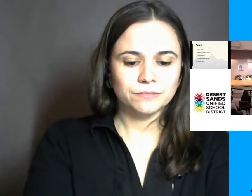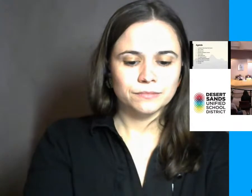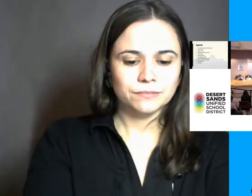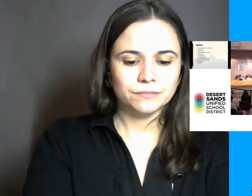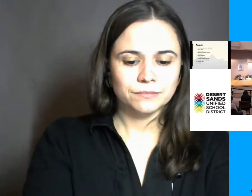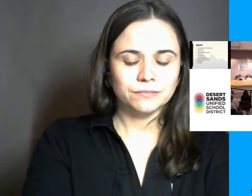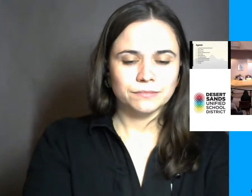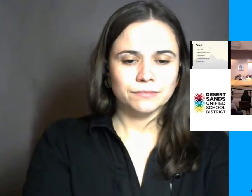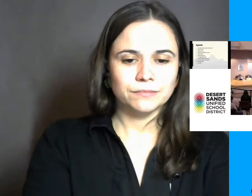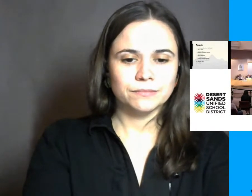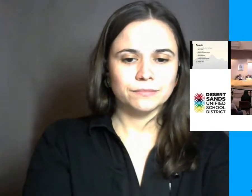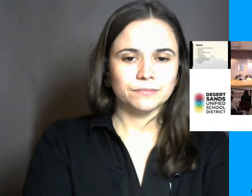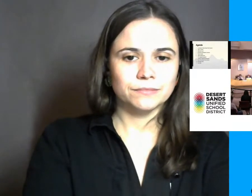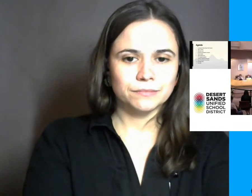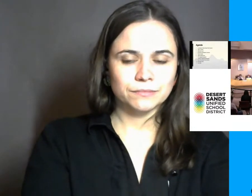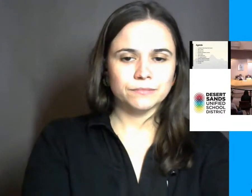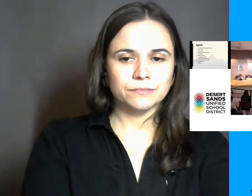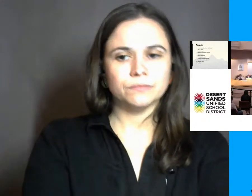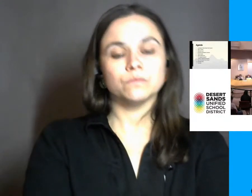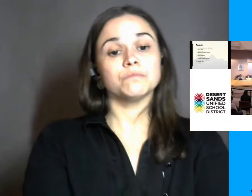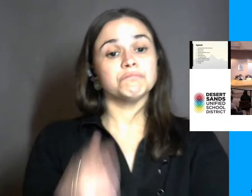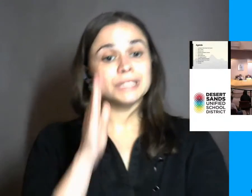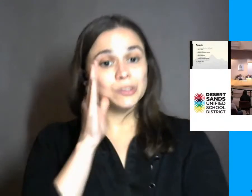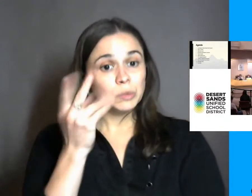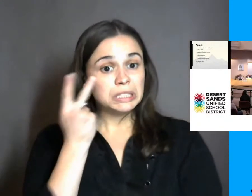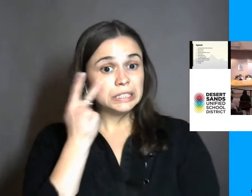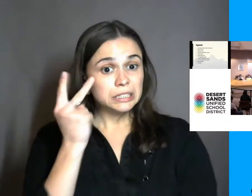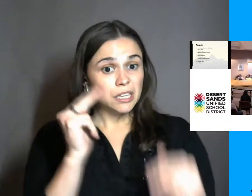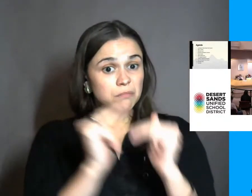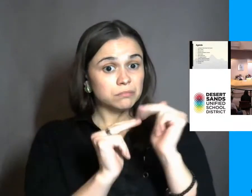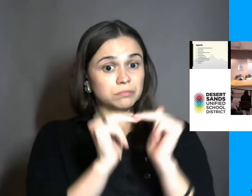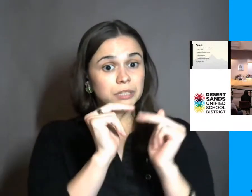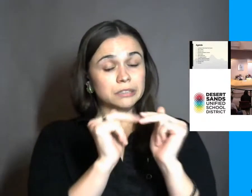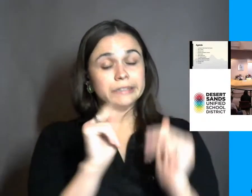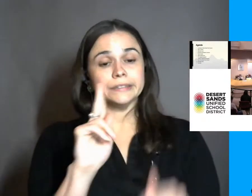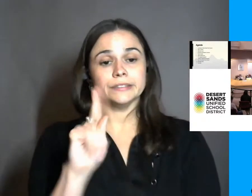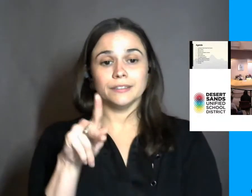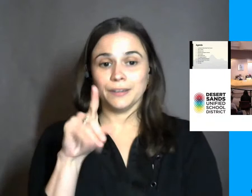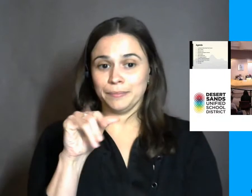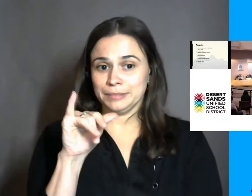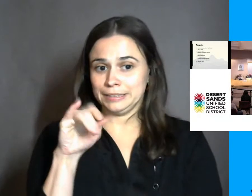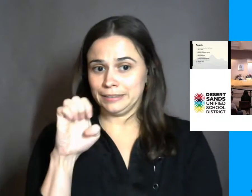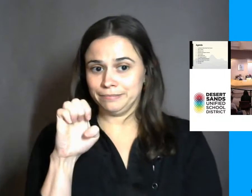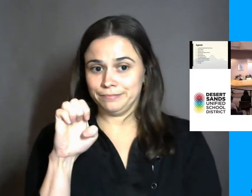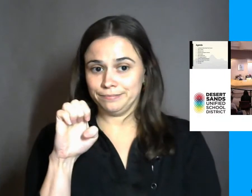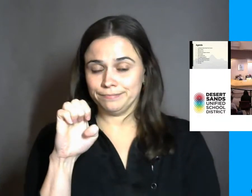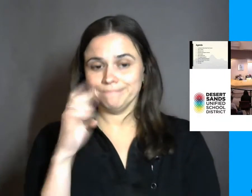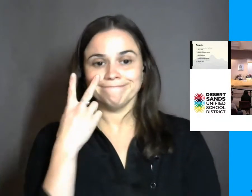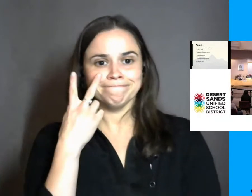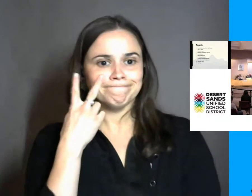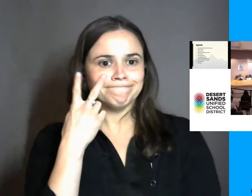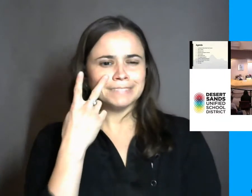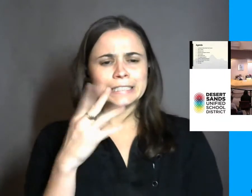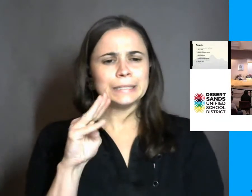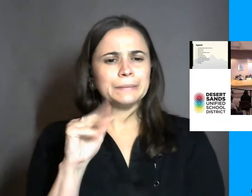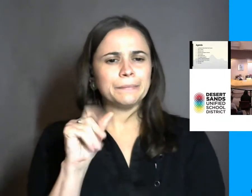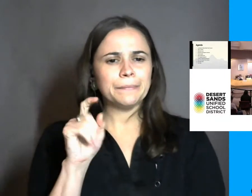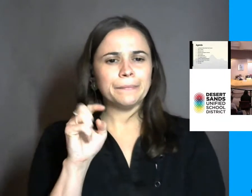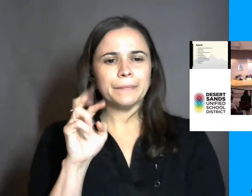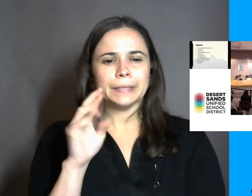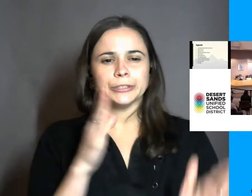facilities master plan update. We're going to talk a little bit about the overview of a master plan, talk about the task and a timeline, some stakeholder input,